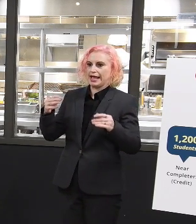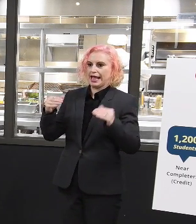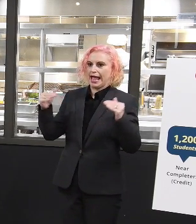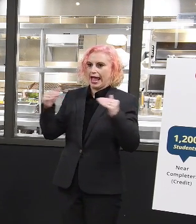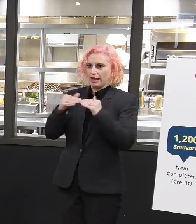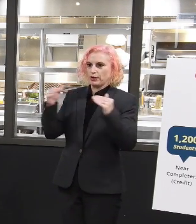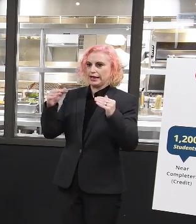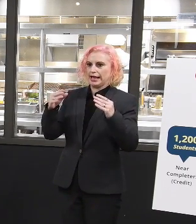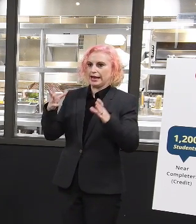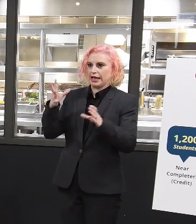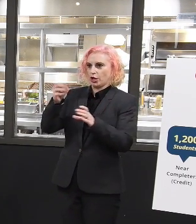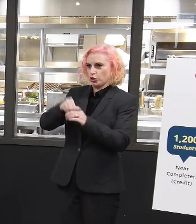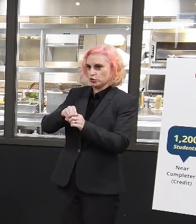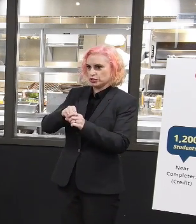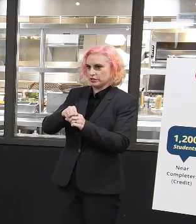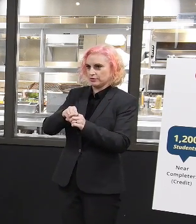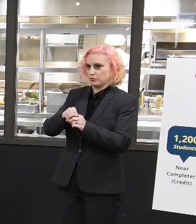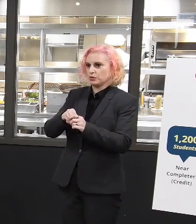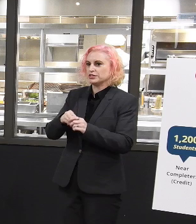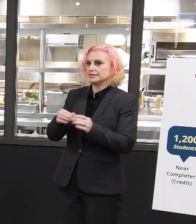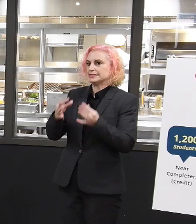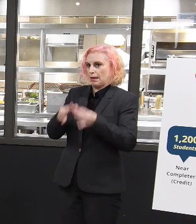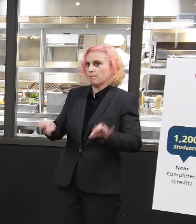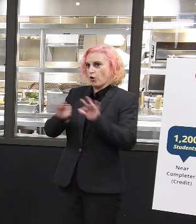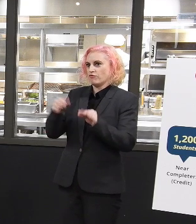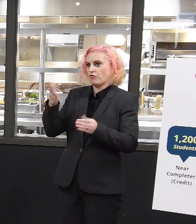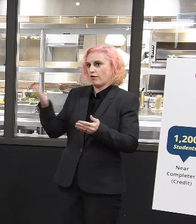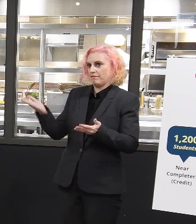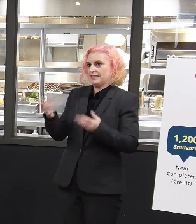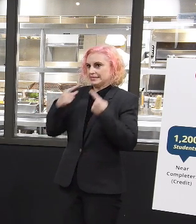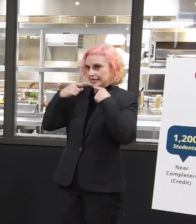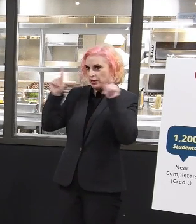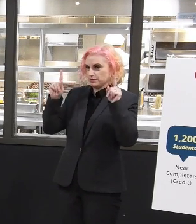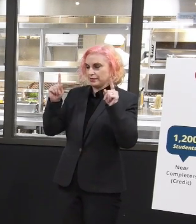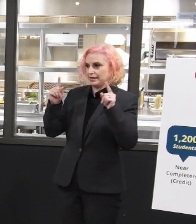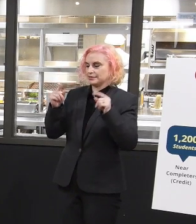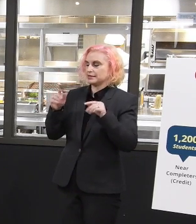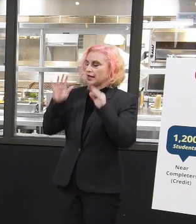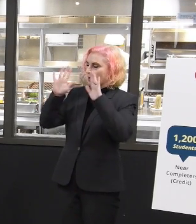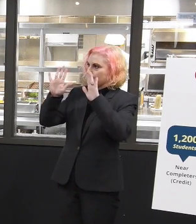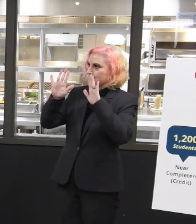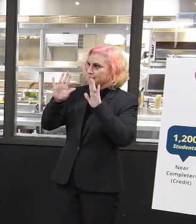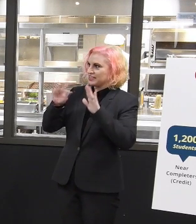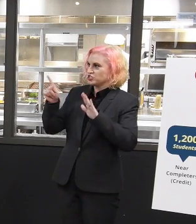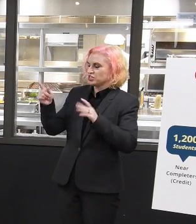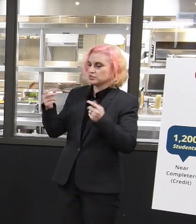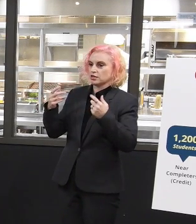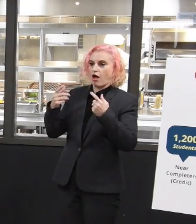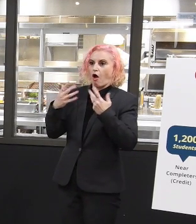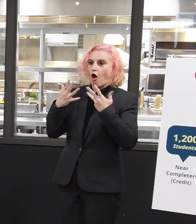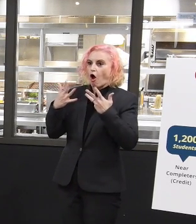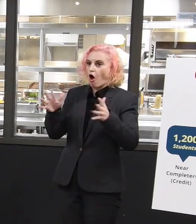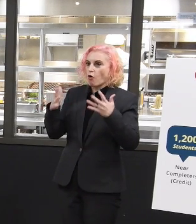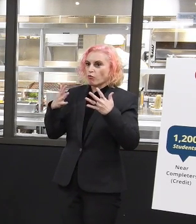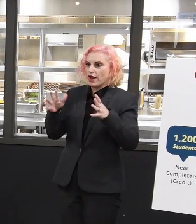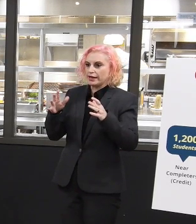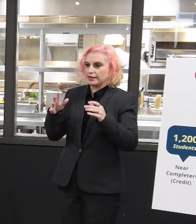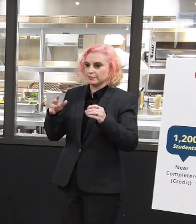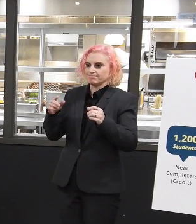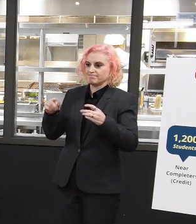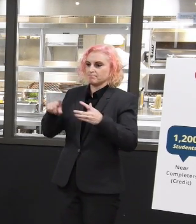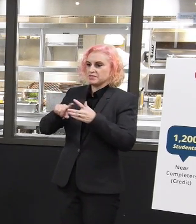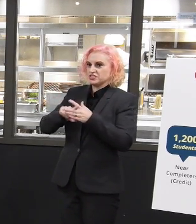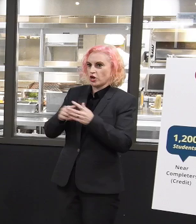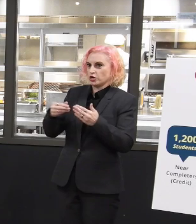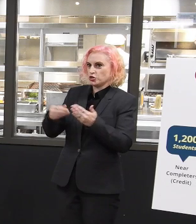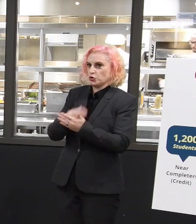is at the heart of this announcement. It is astounding that she is already trailblazing here at the college.